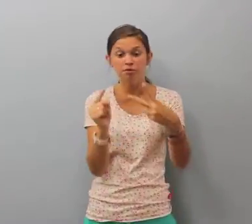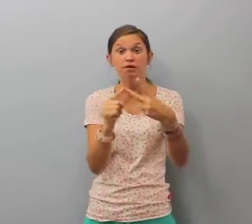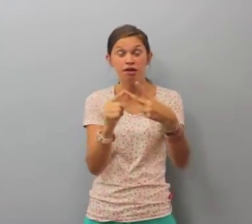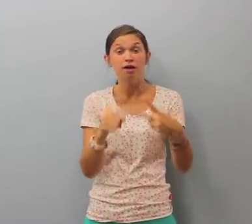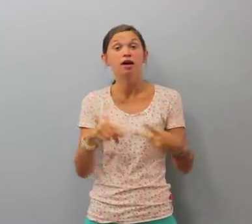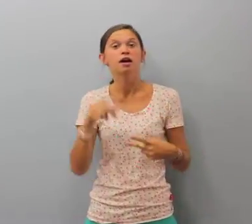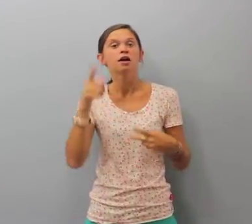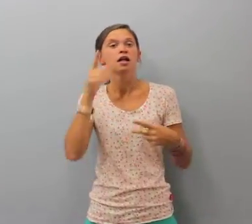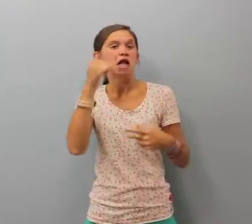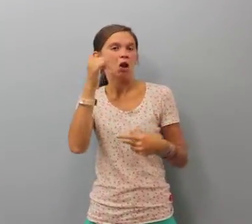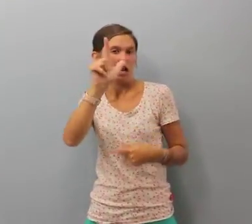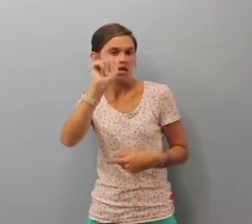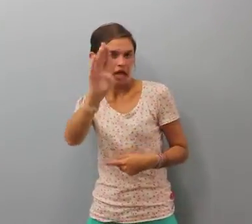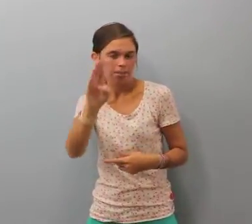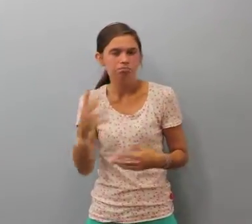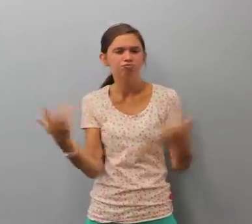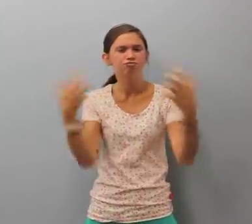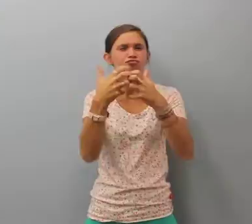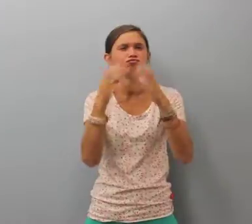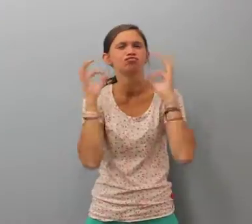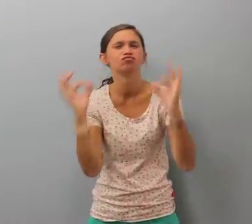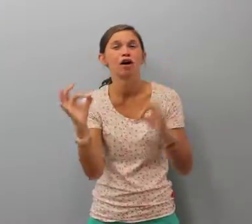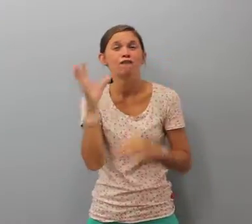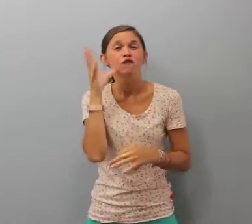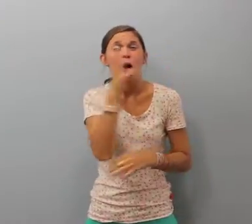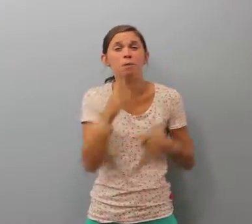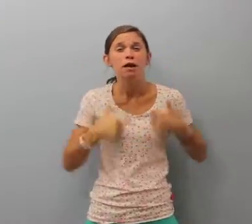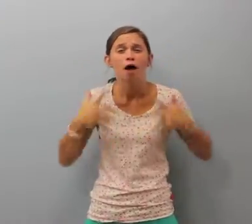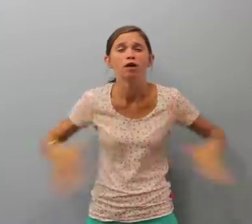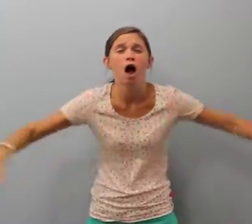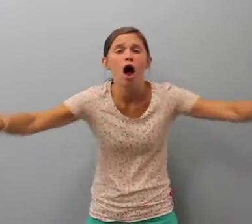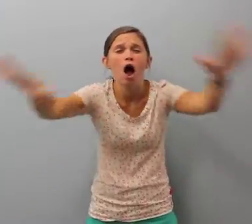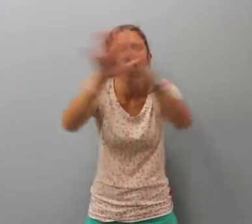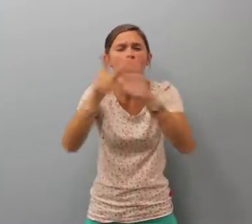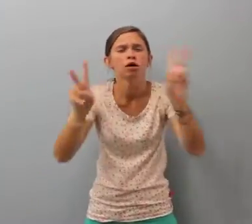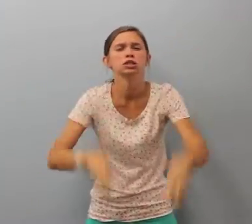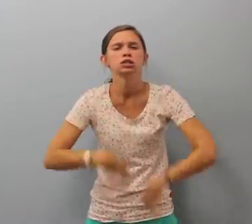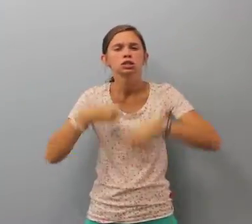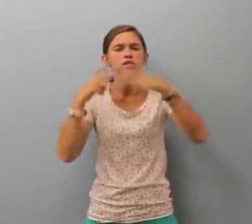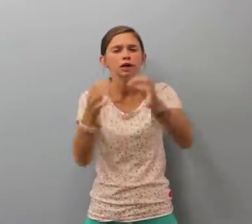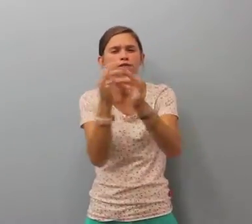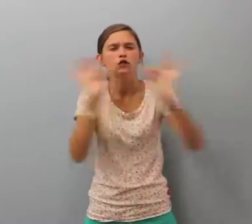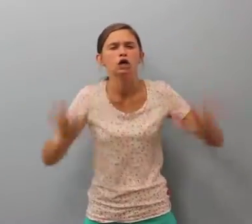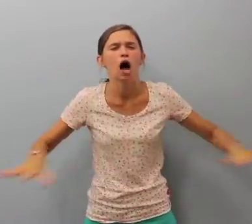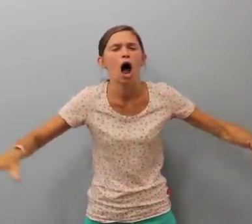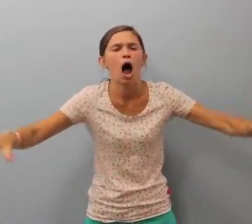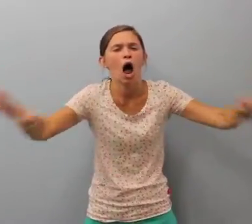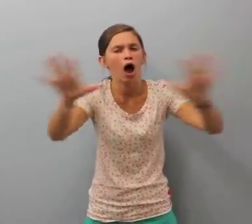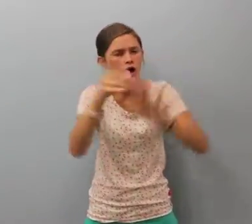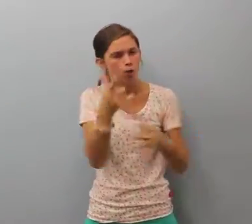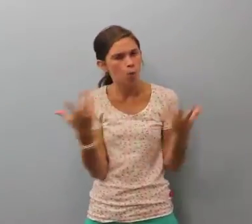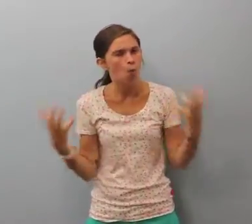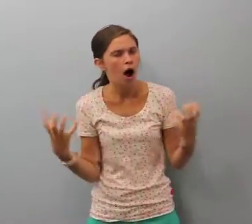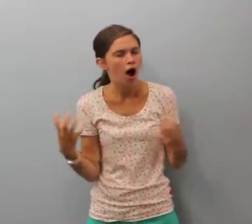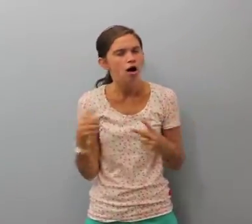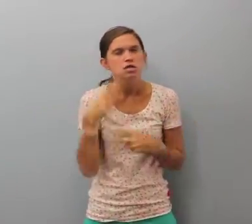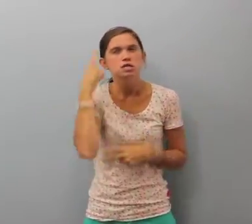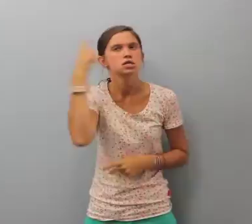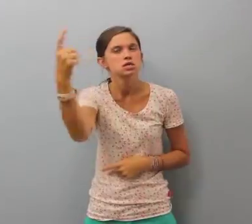Dane looks like, I suggest you Google it. And then she also said she would love a lab. She just would love for these 2 dogs to live on